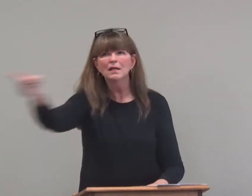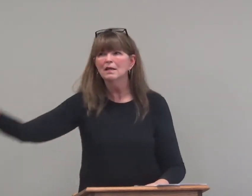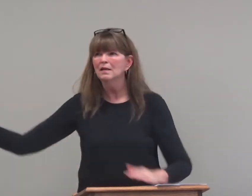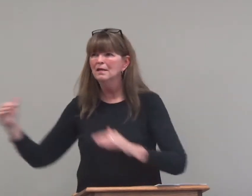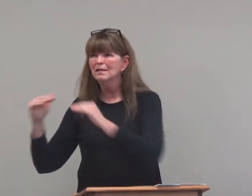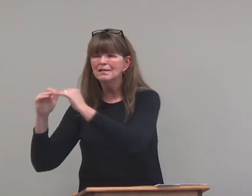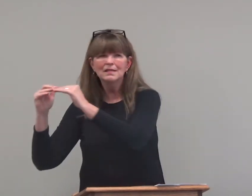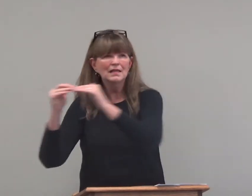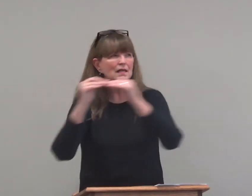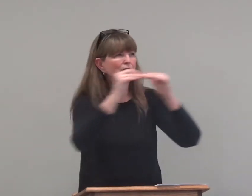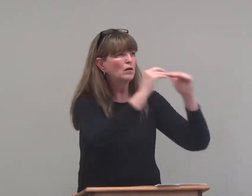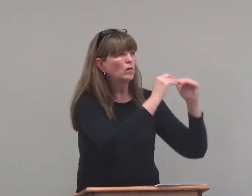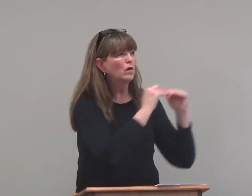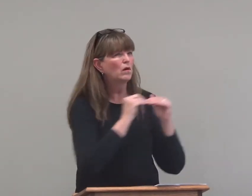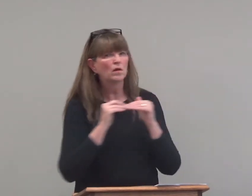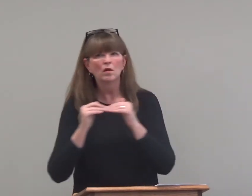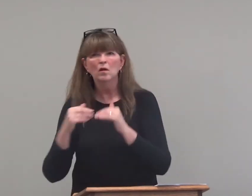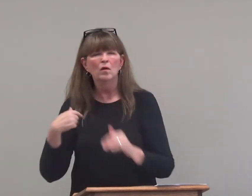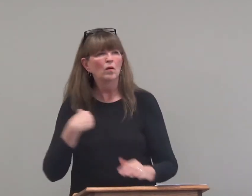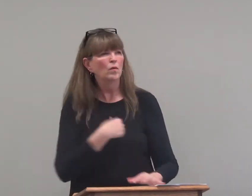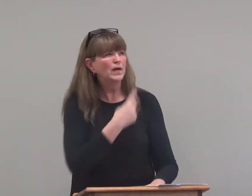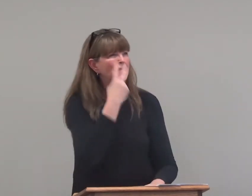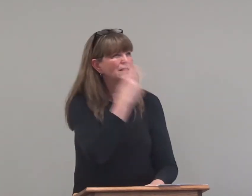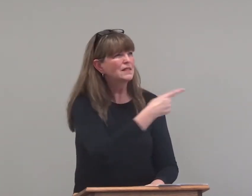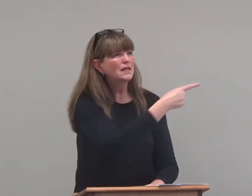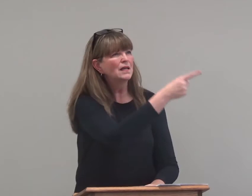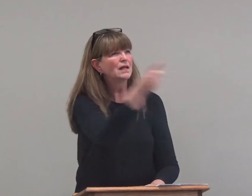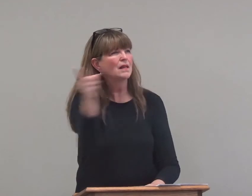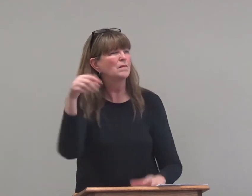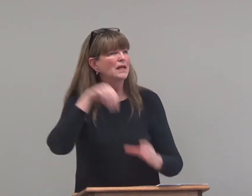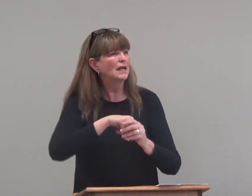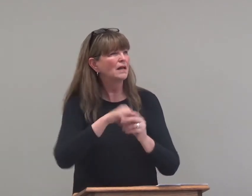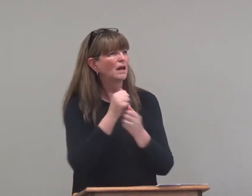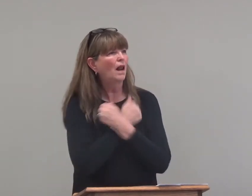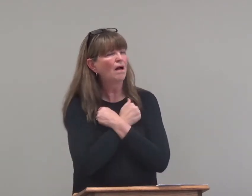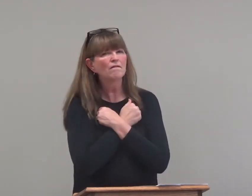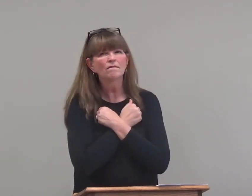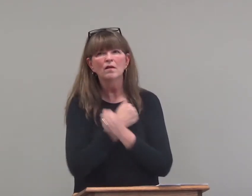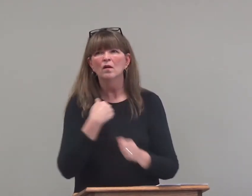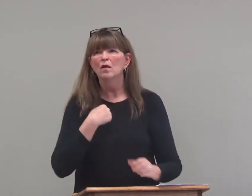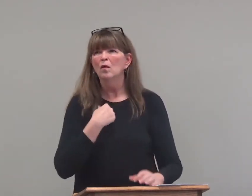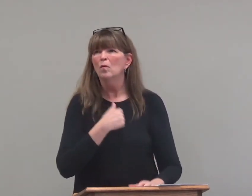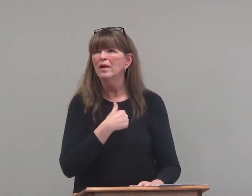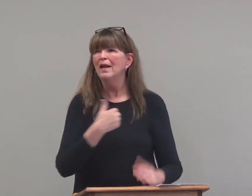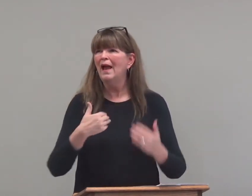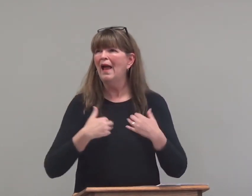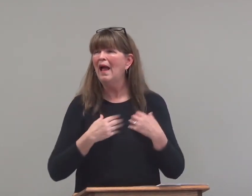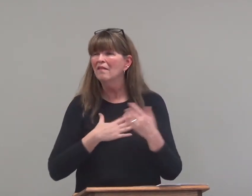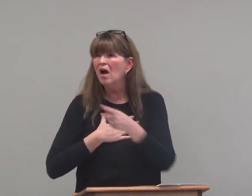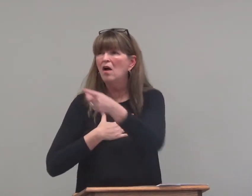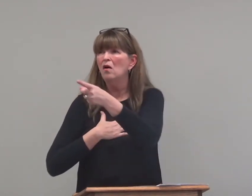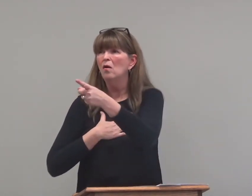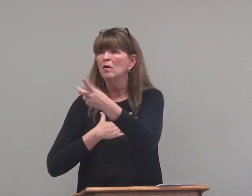Which means we see everyone as equals. We see everyone through the eyes of love.